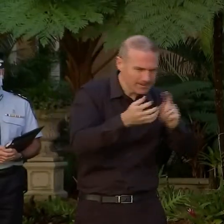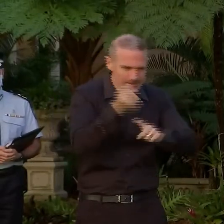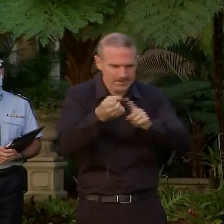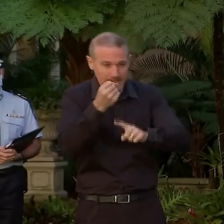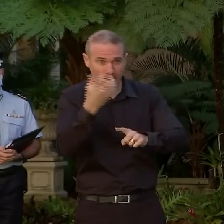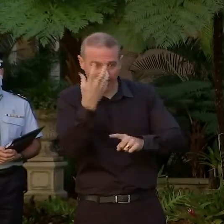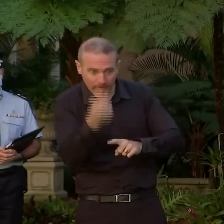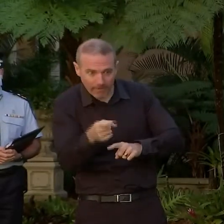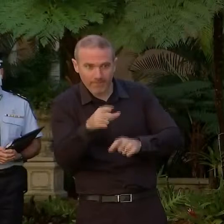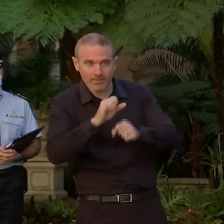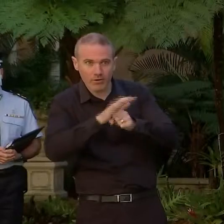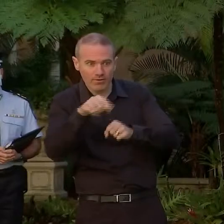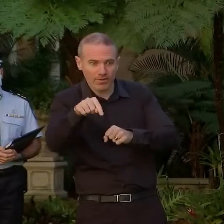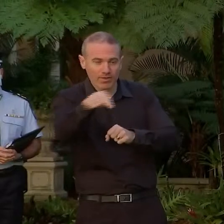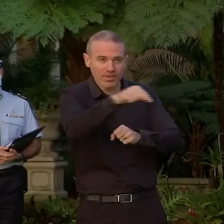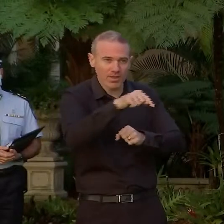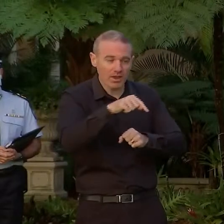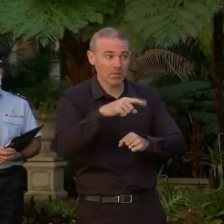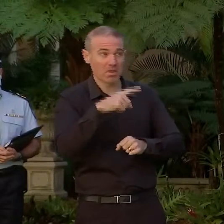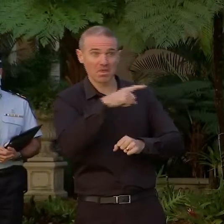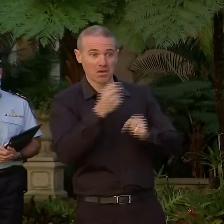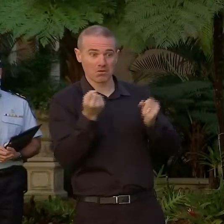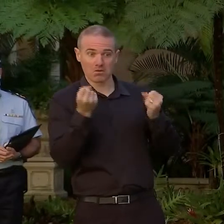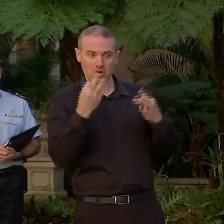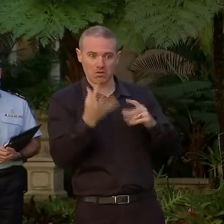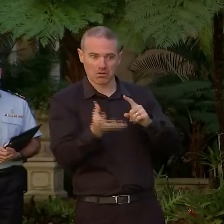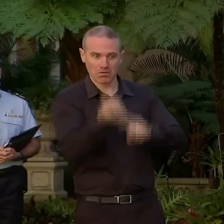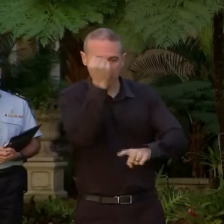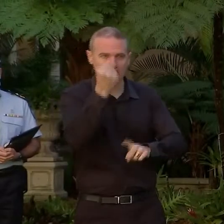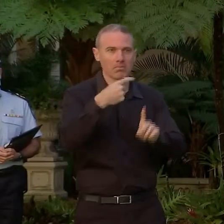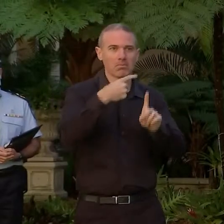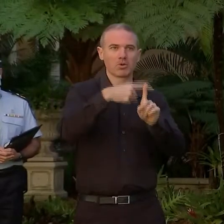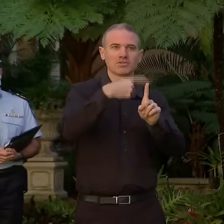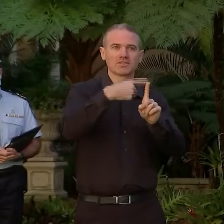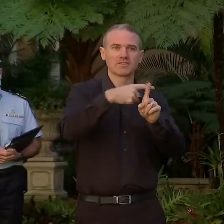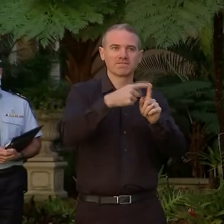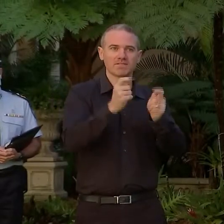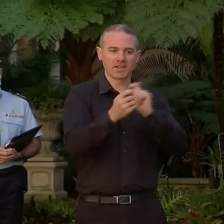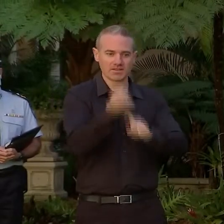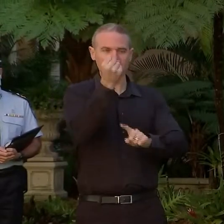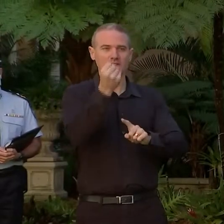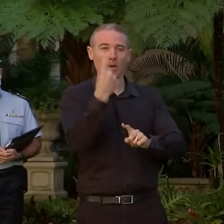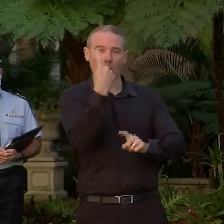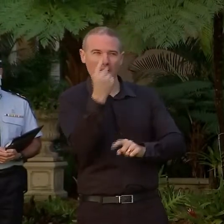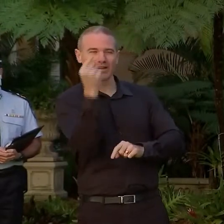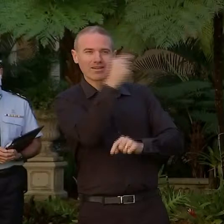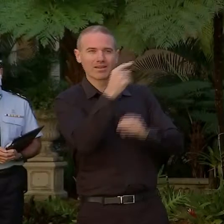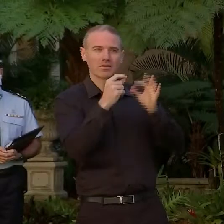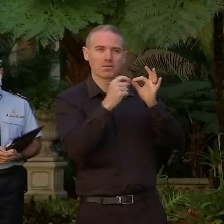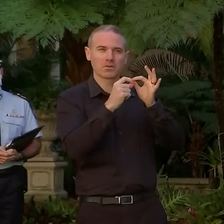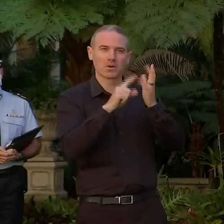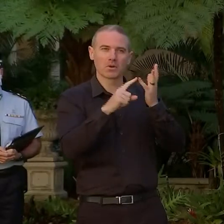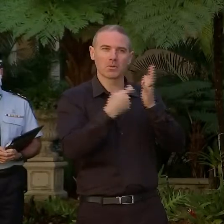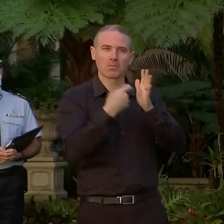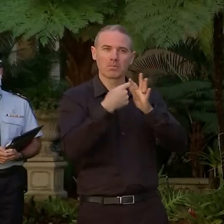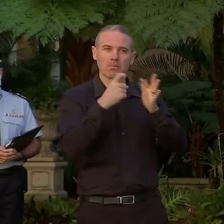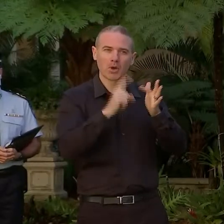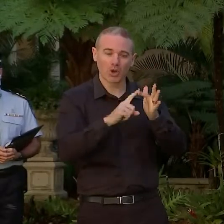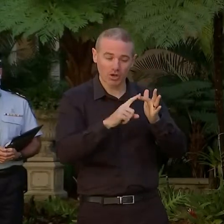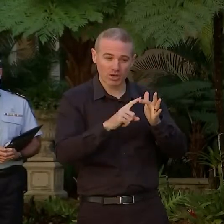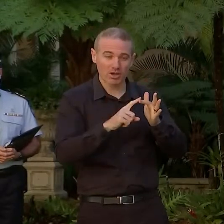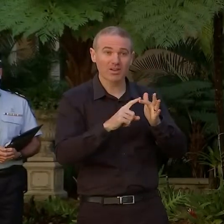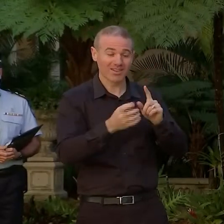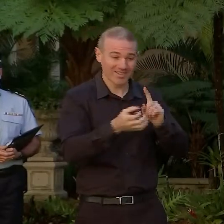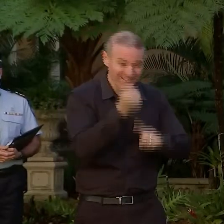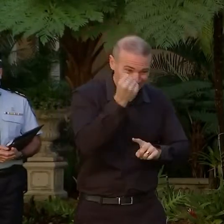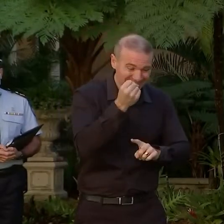detections in that border zone since they had that early one in Burke and then tested negative. We never